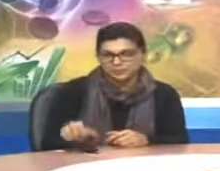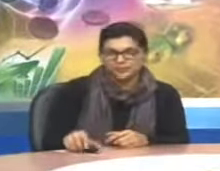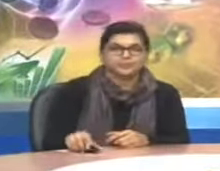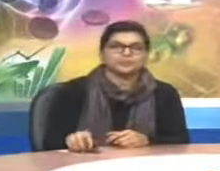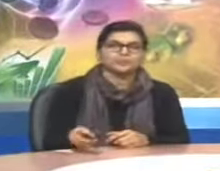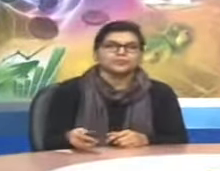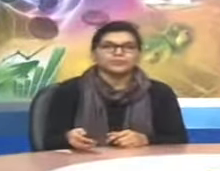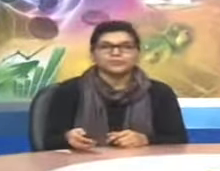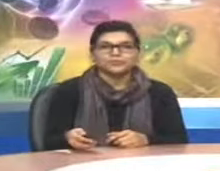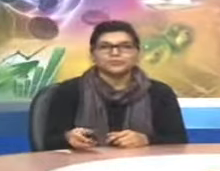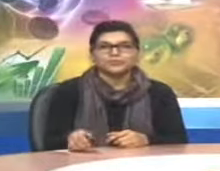amount.